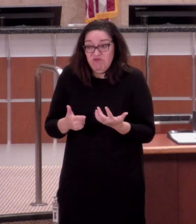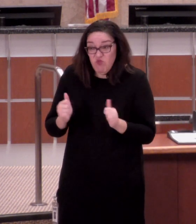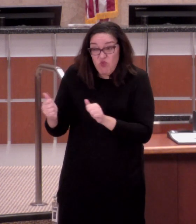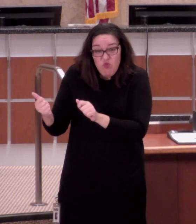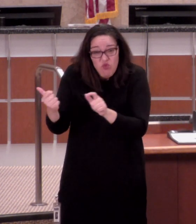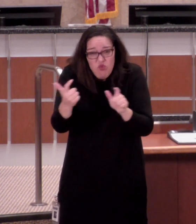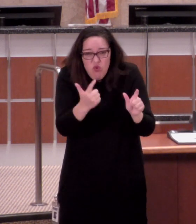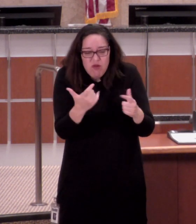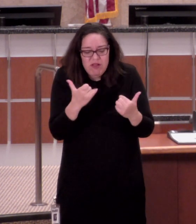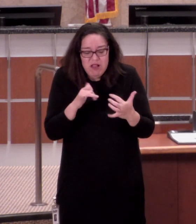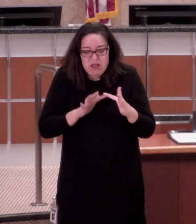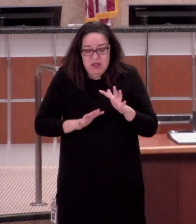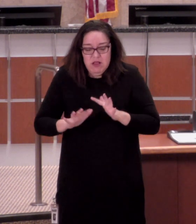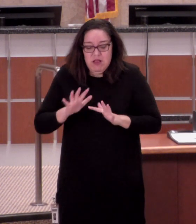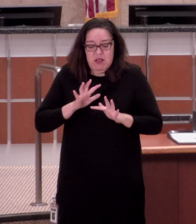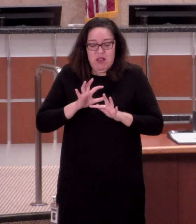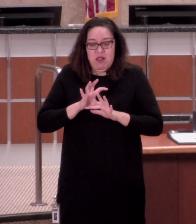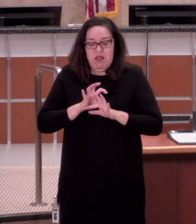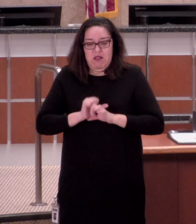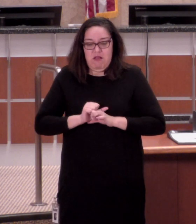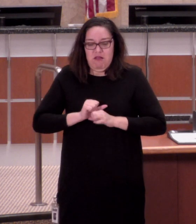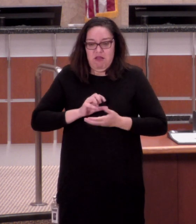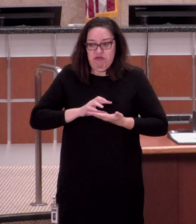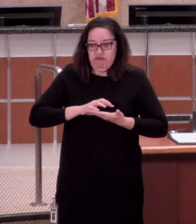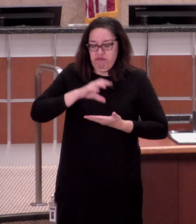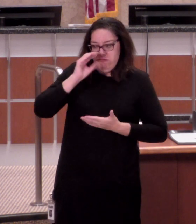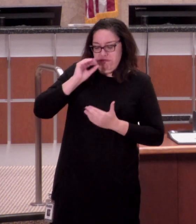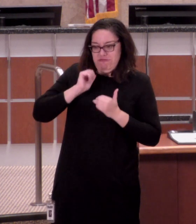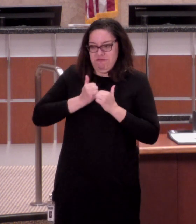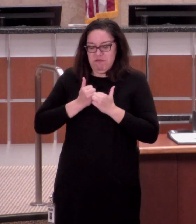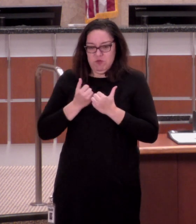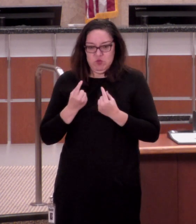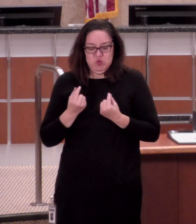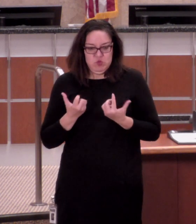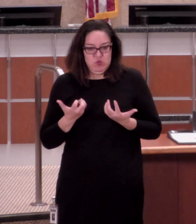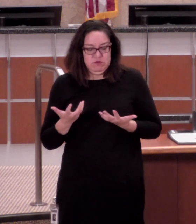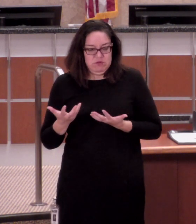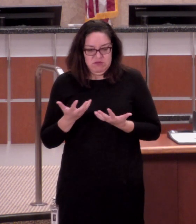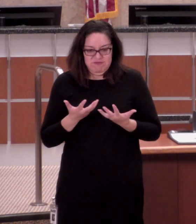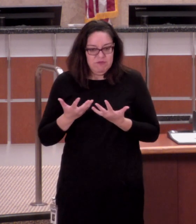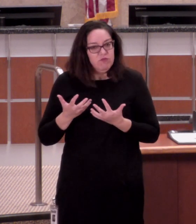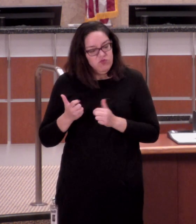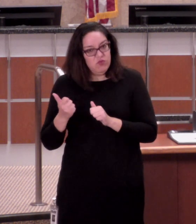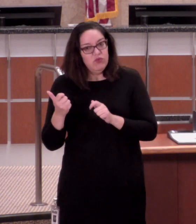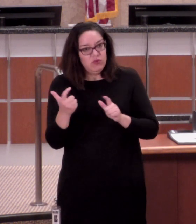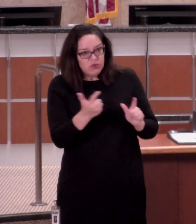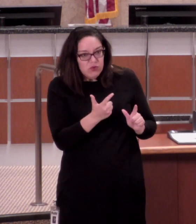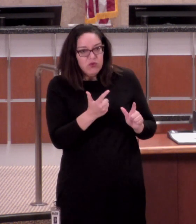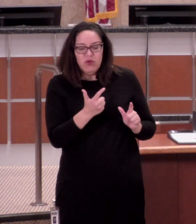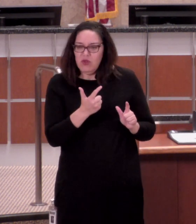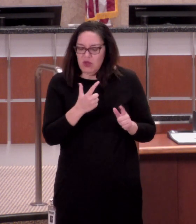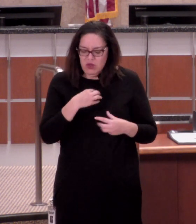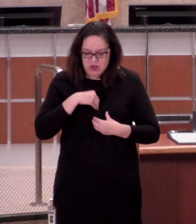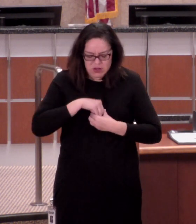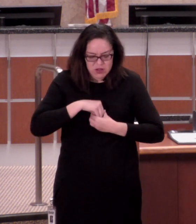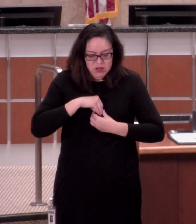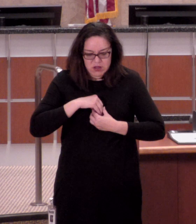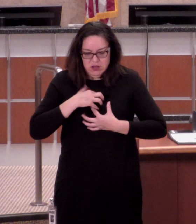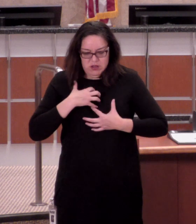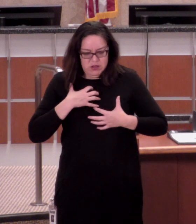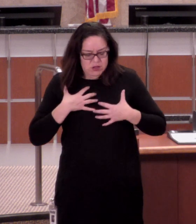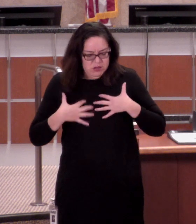all having to learn. And there are a lot of different emotions in the